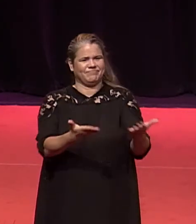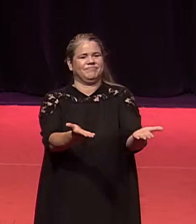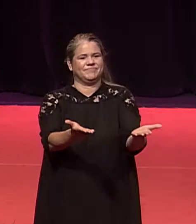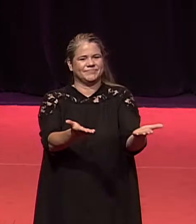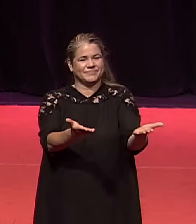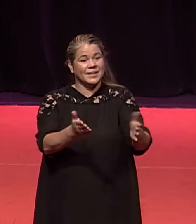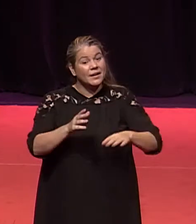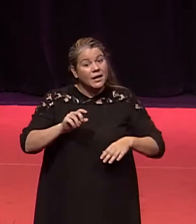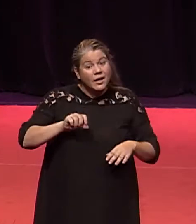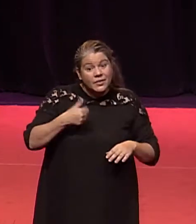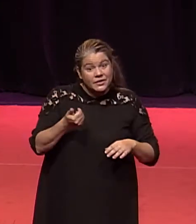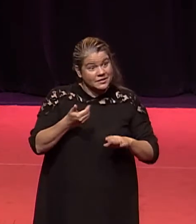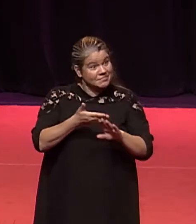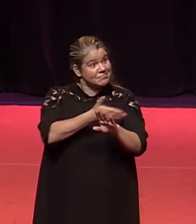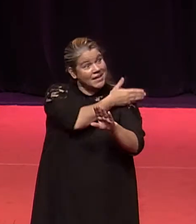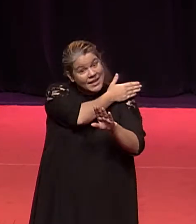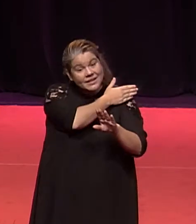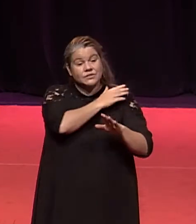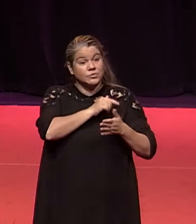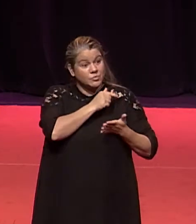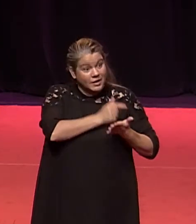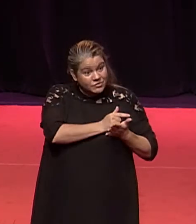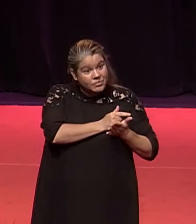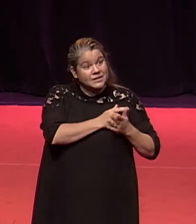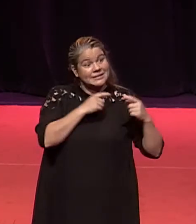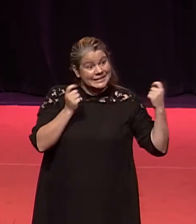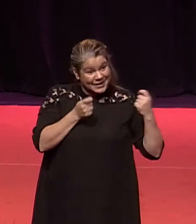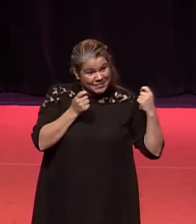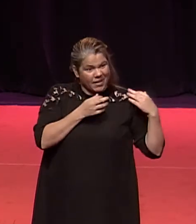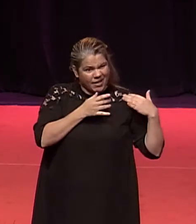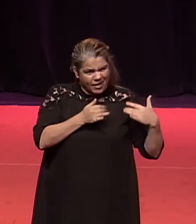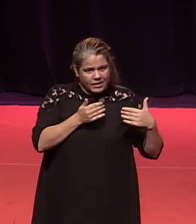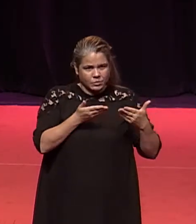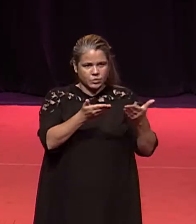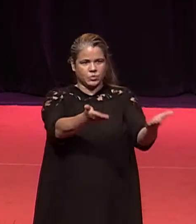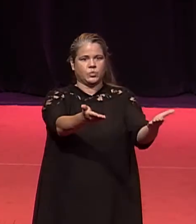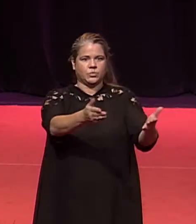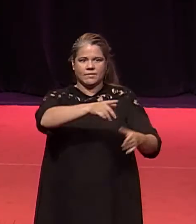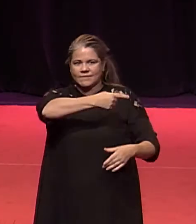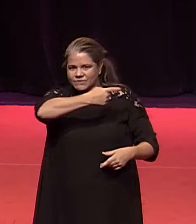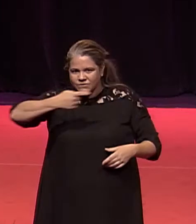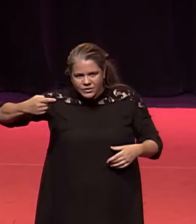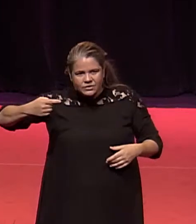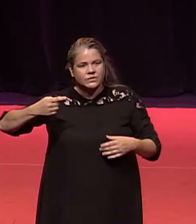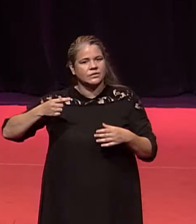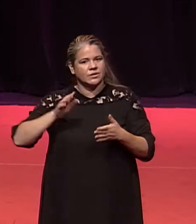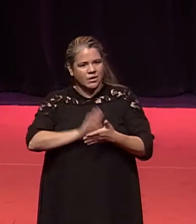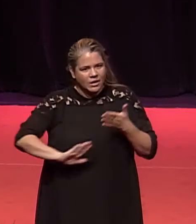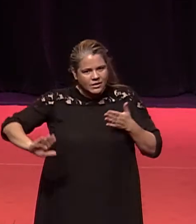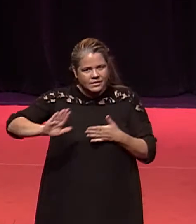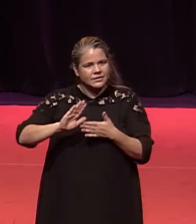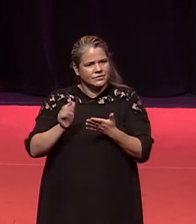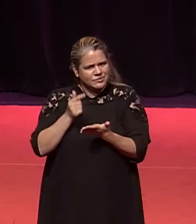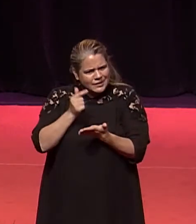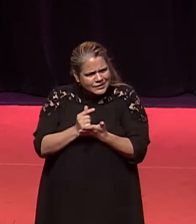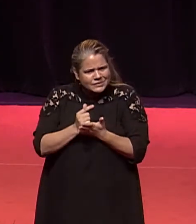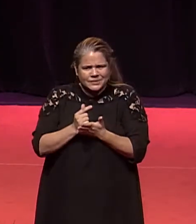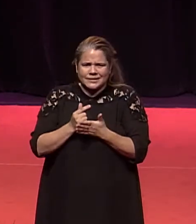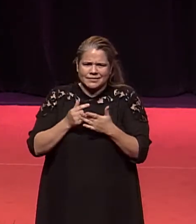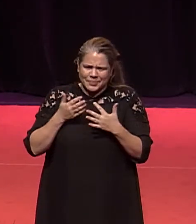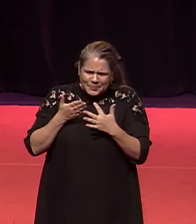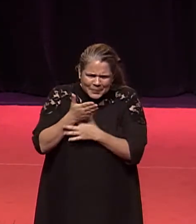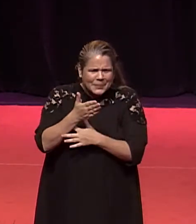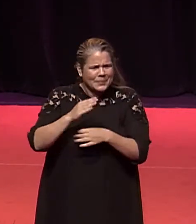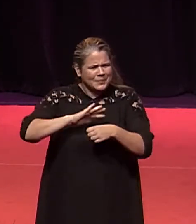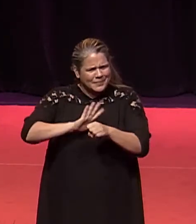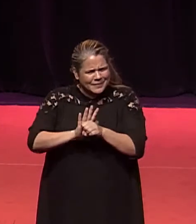in Mohawk College history that's had to face the challenges that you have faced during your college careers. You have proven that